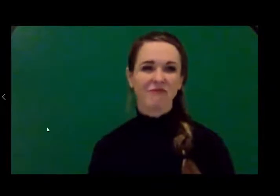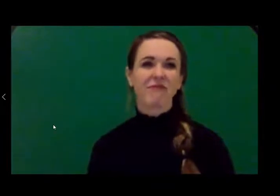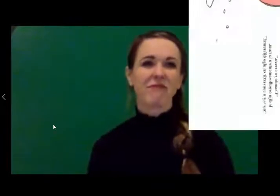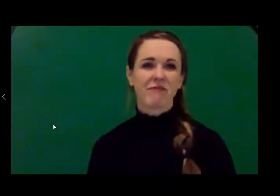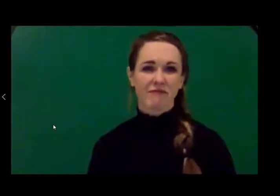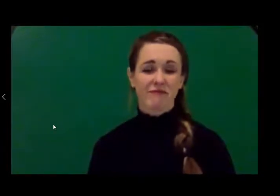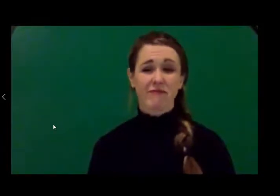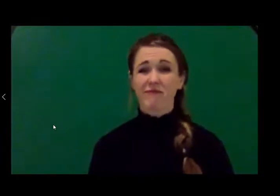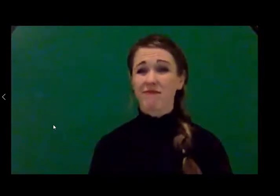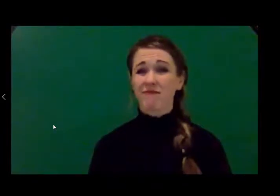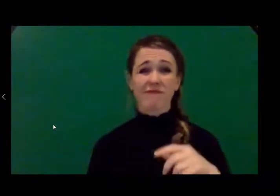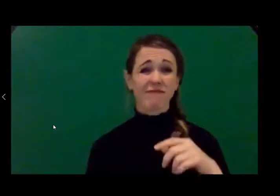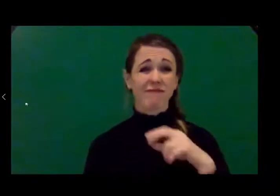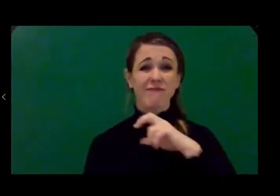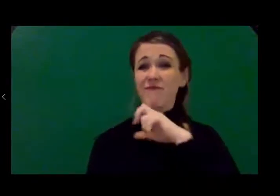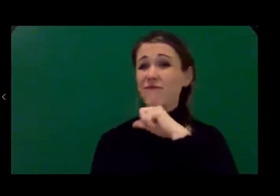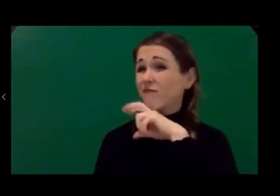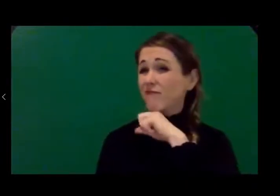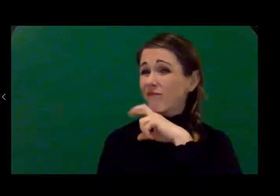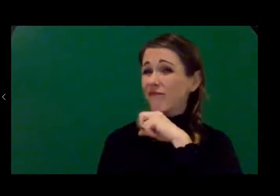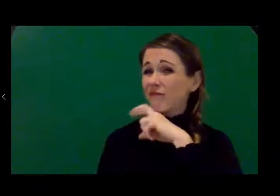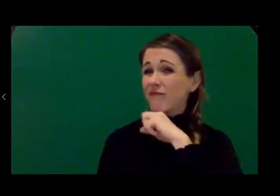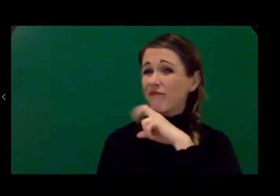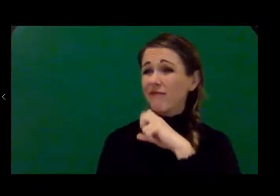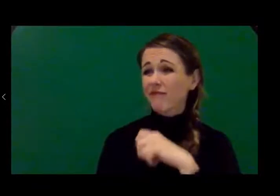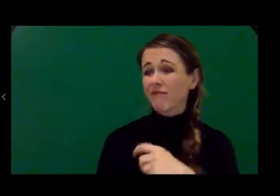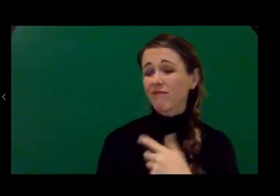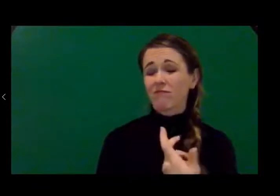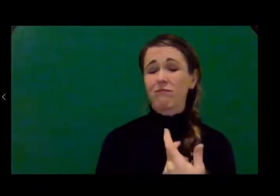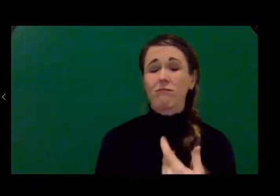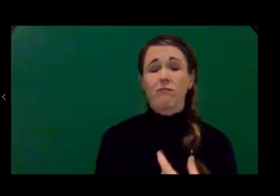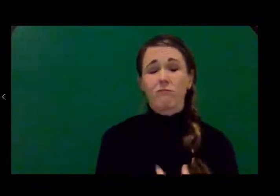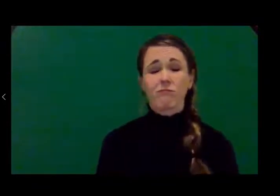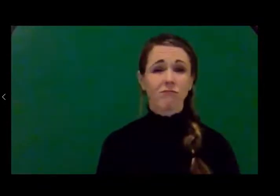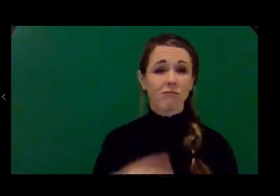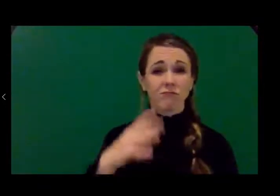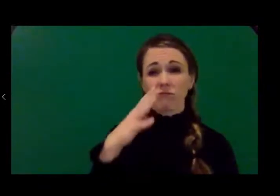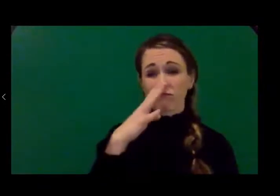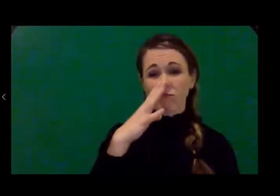And the frog, he just ignored the caterpillar.